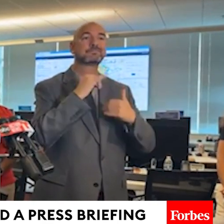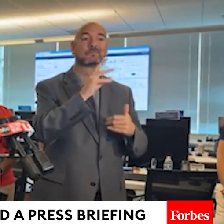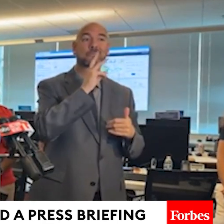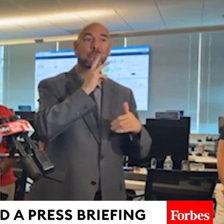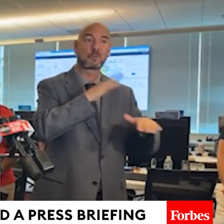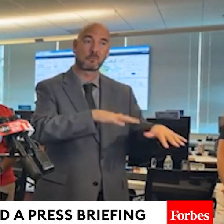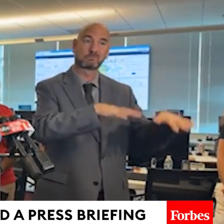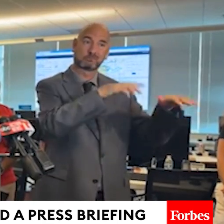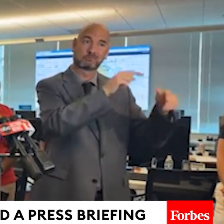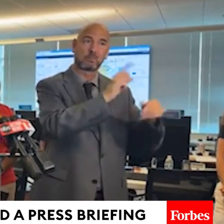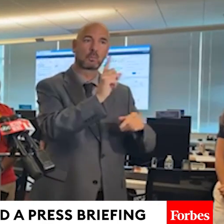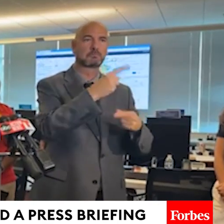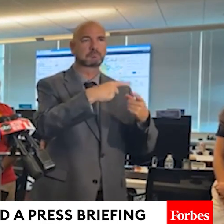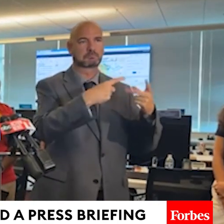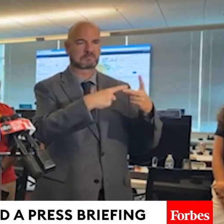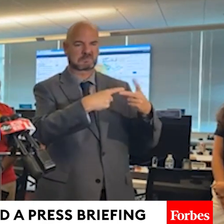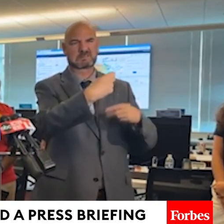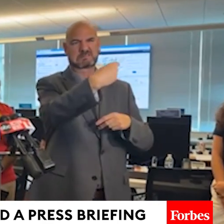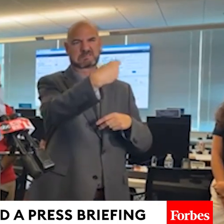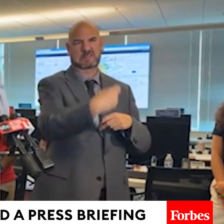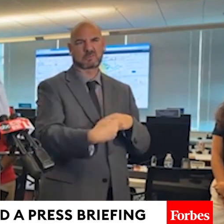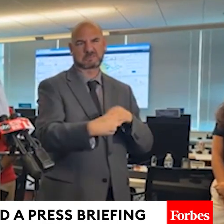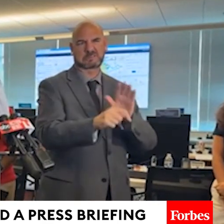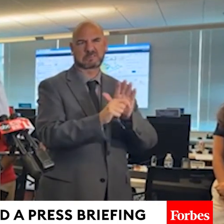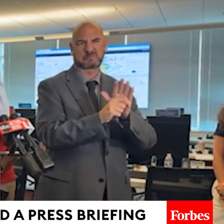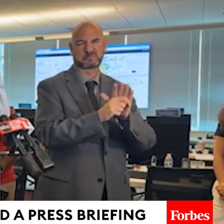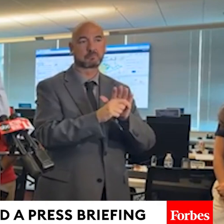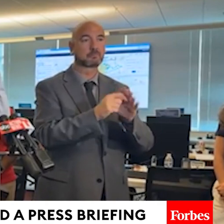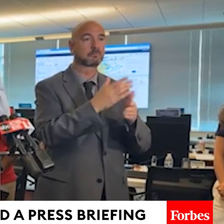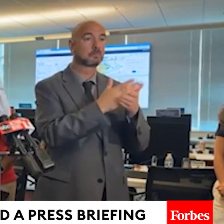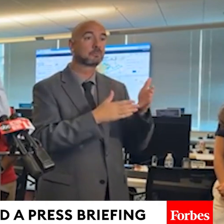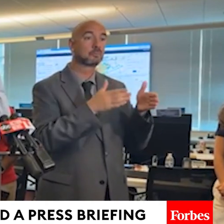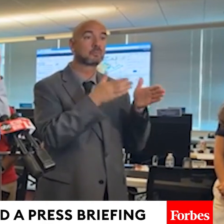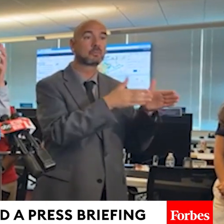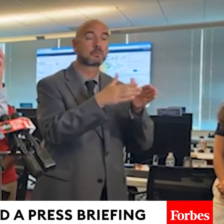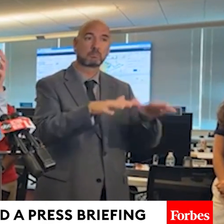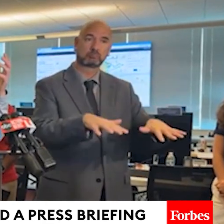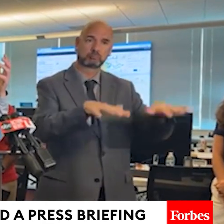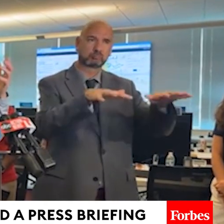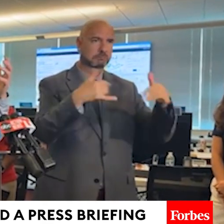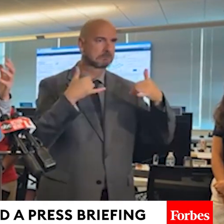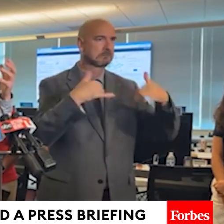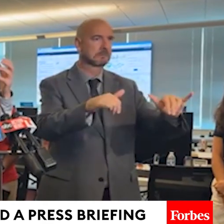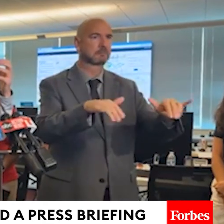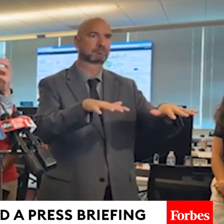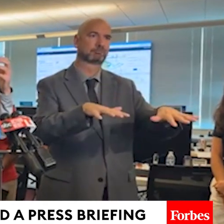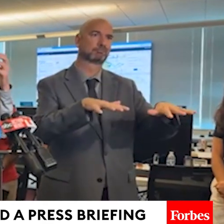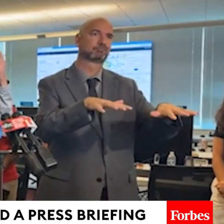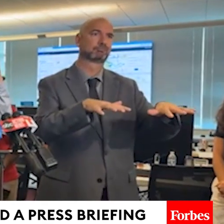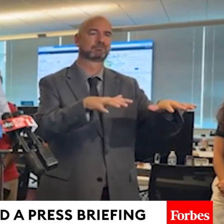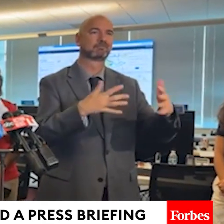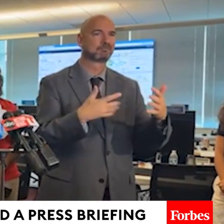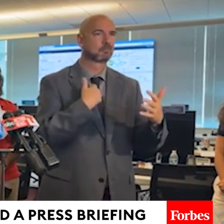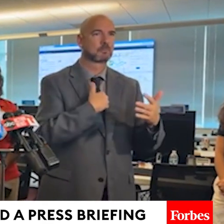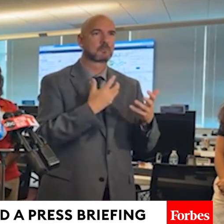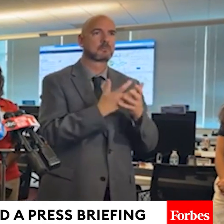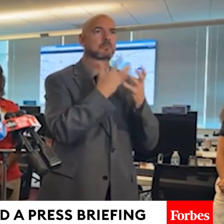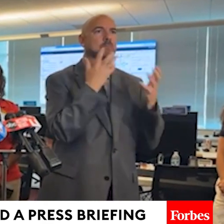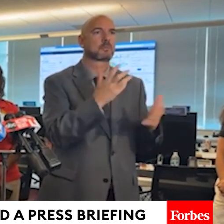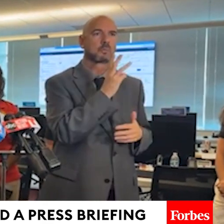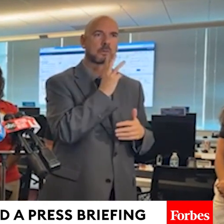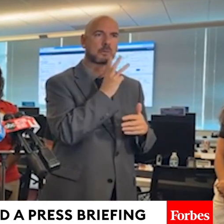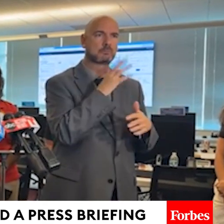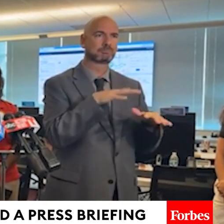South Tampa. We still have a number of roadways that are flooded. We're just so saturated that there is no